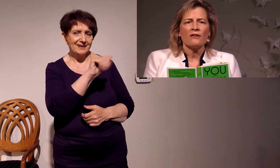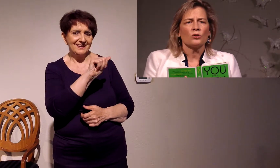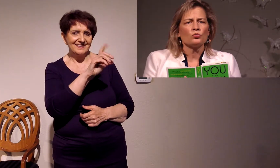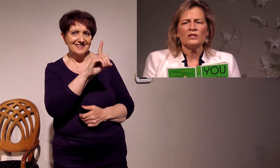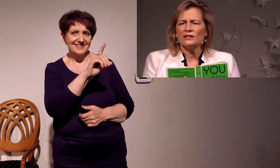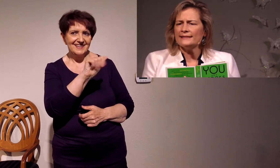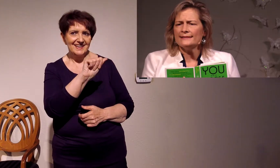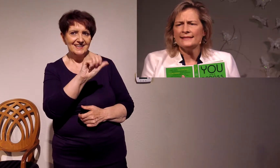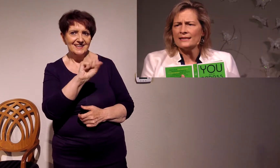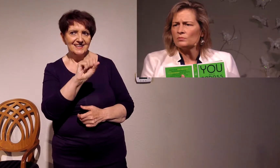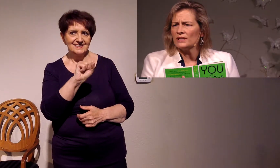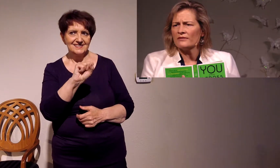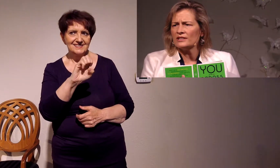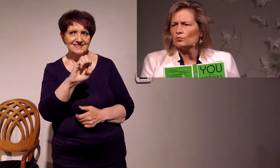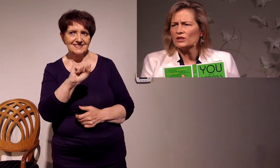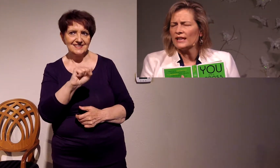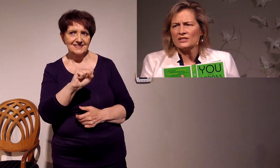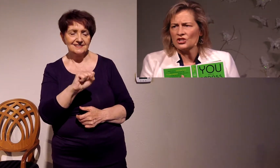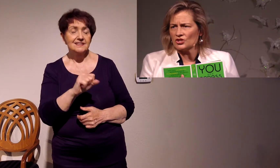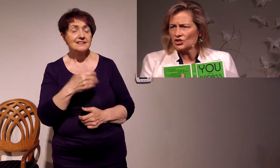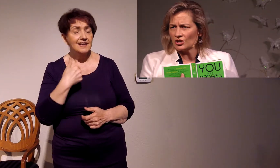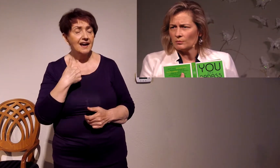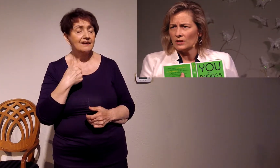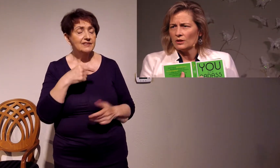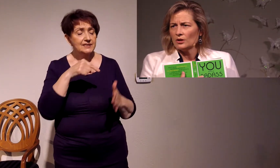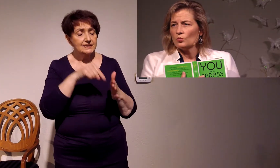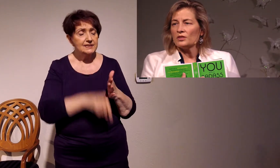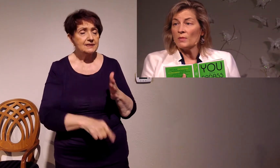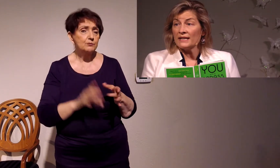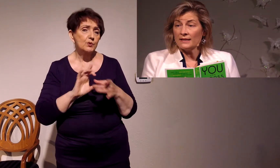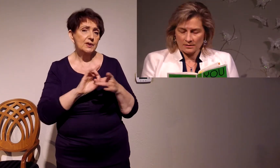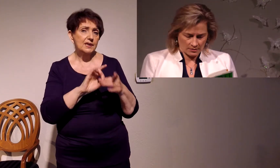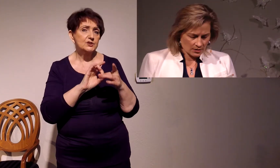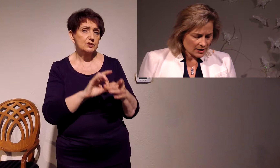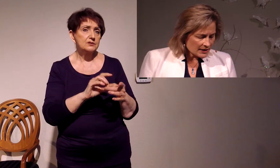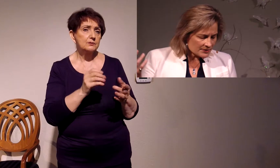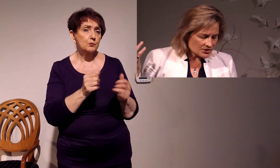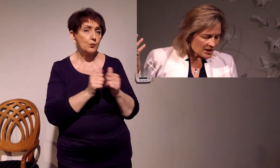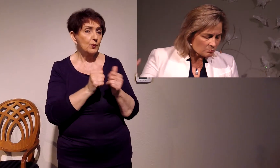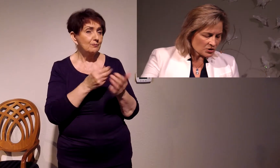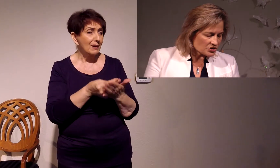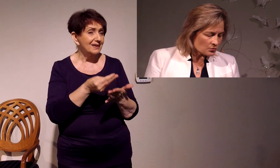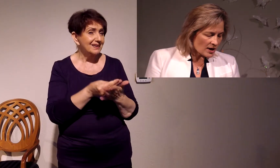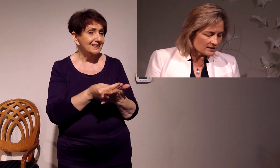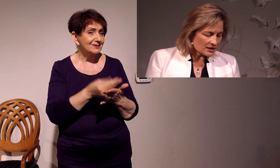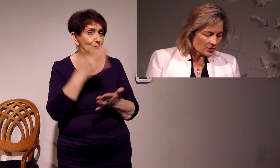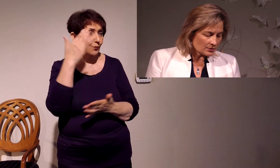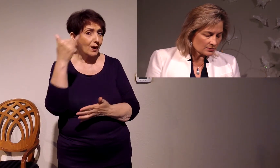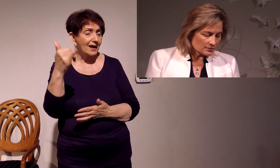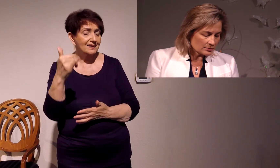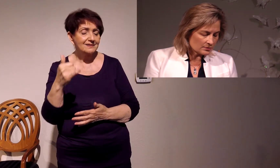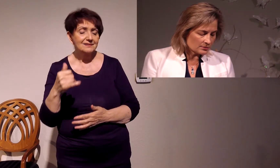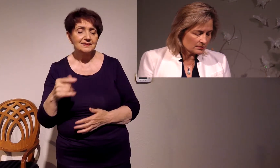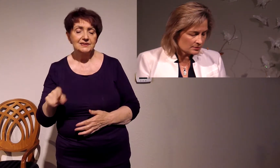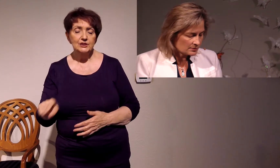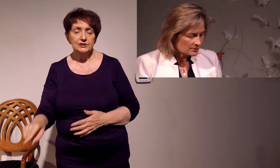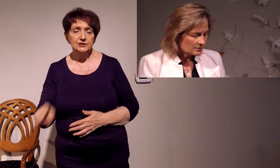and have a really deep, loving relationship with money is Jen puts it right there.